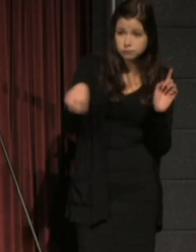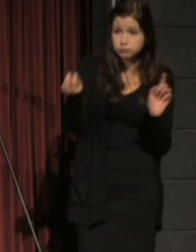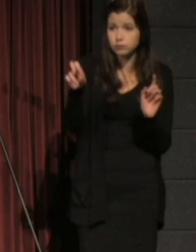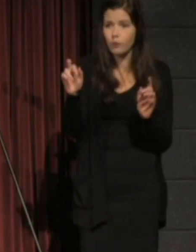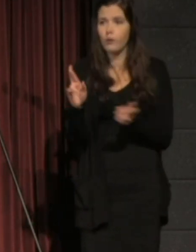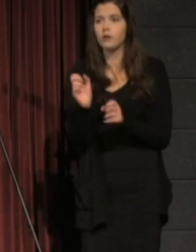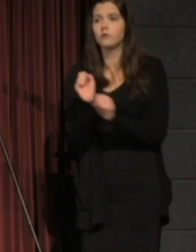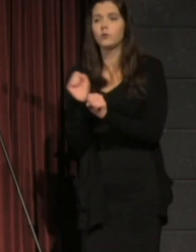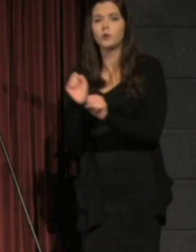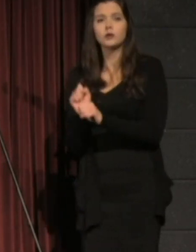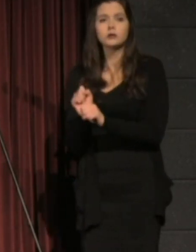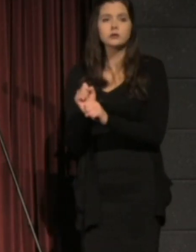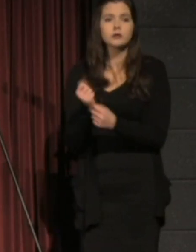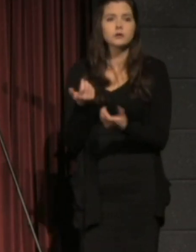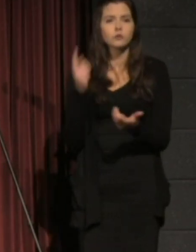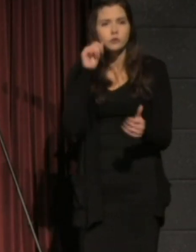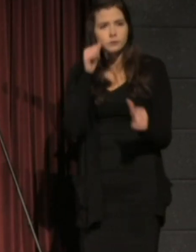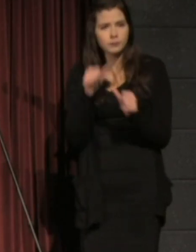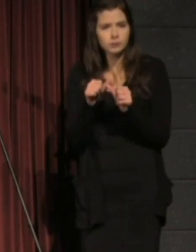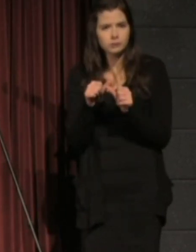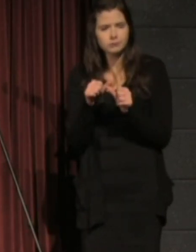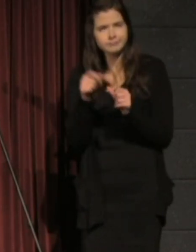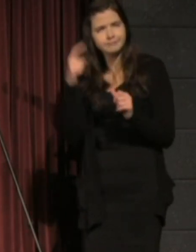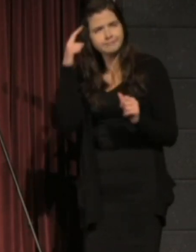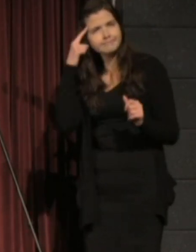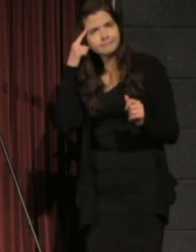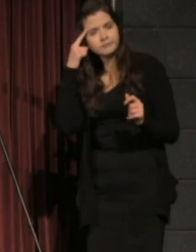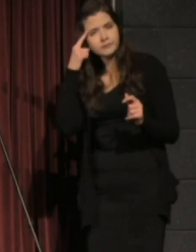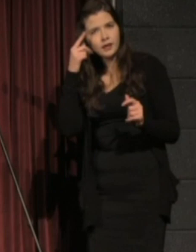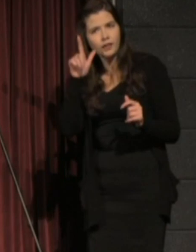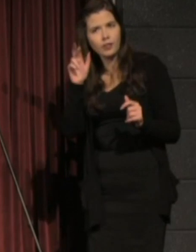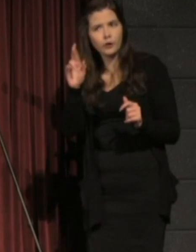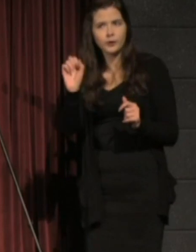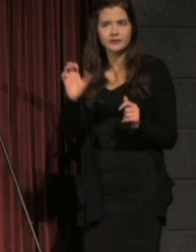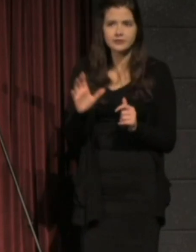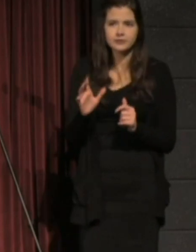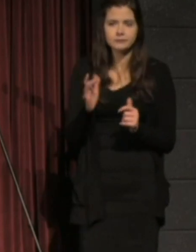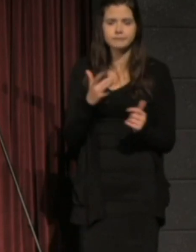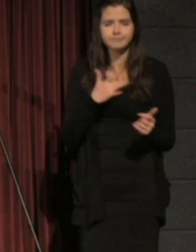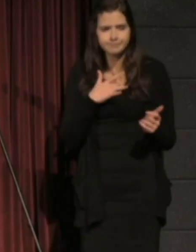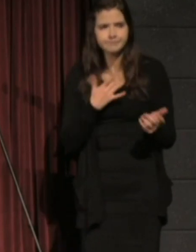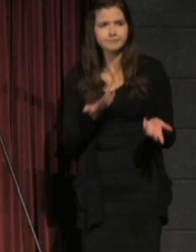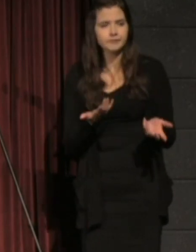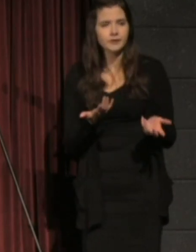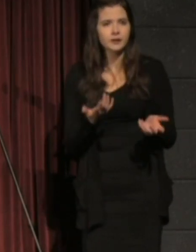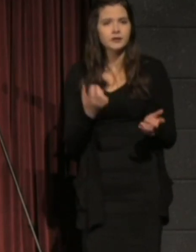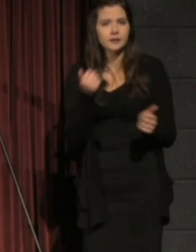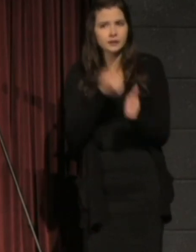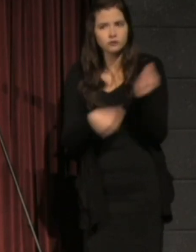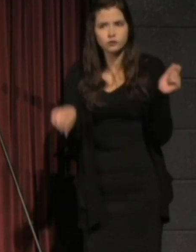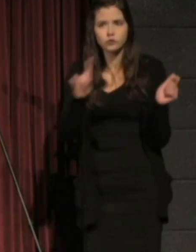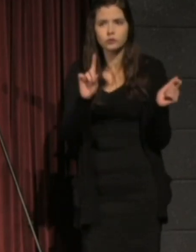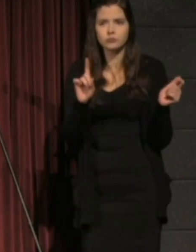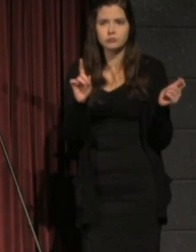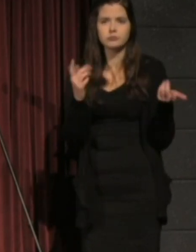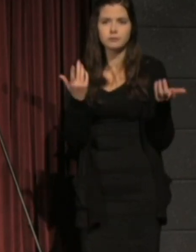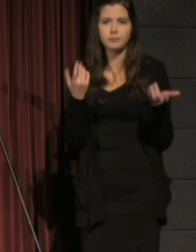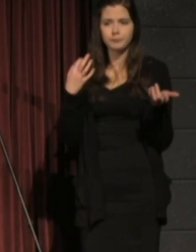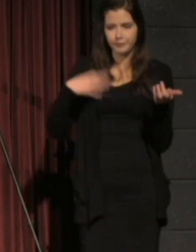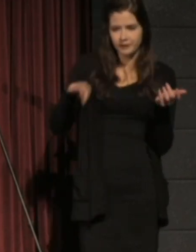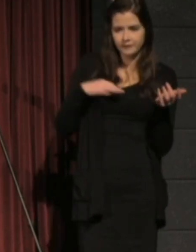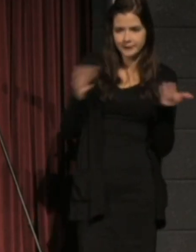workforce, remember to keep LRSC on your mind and in your heart. Each one of you has in some way reaped the benefits of